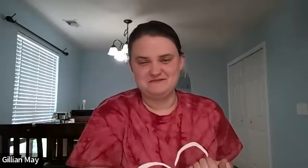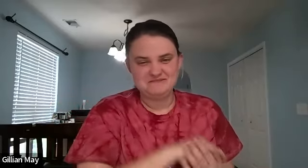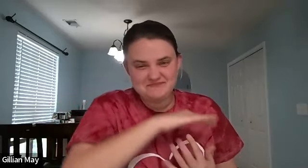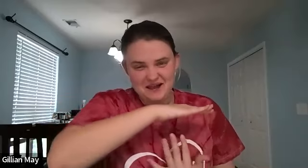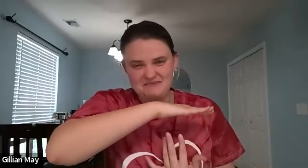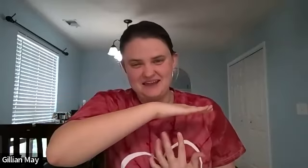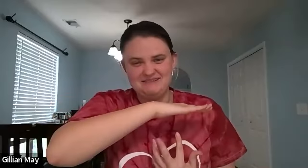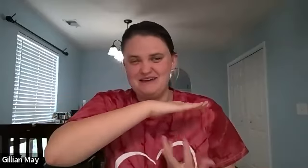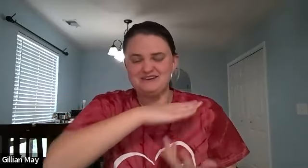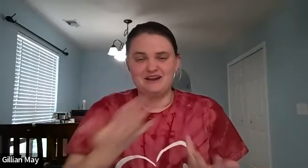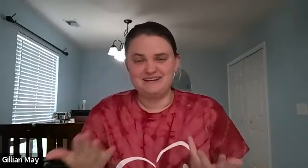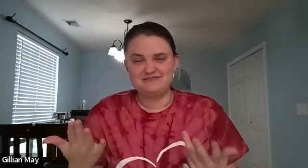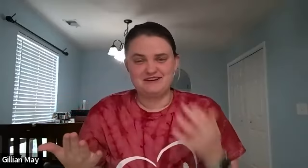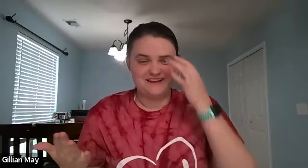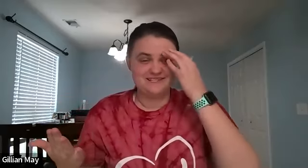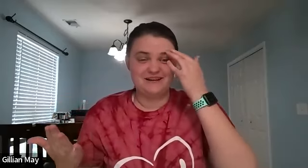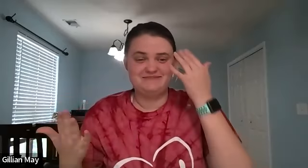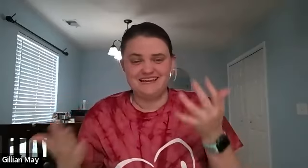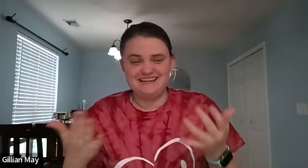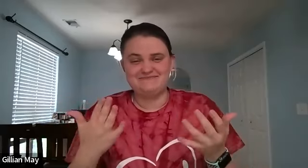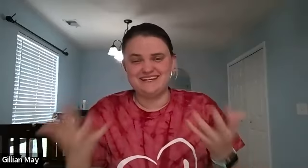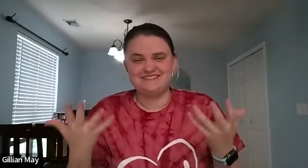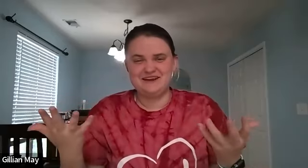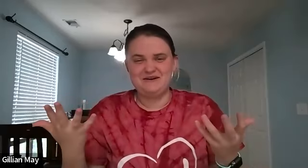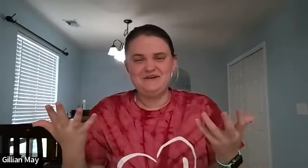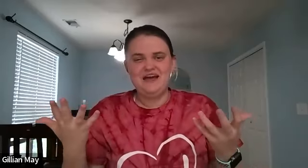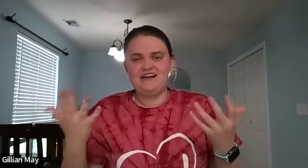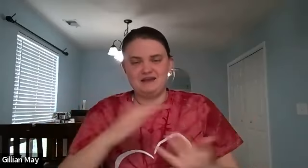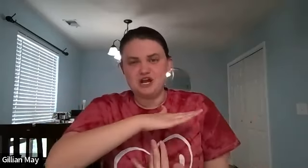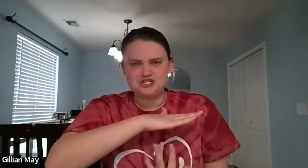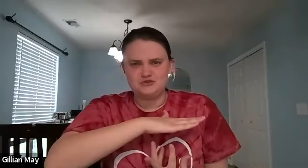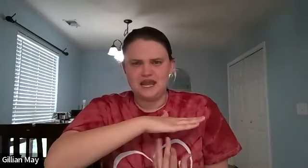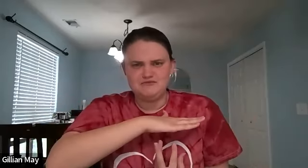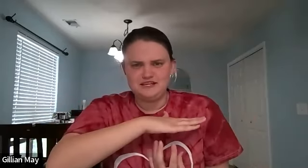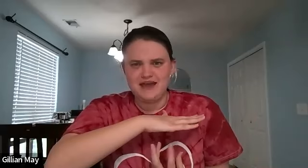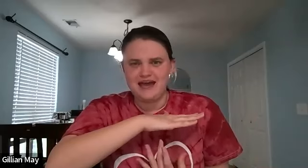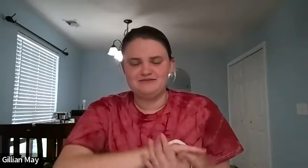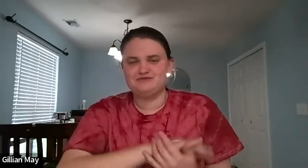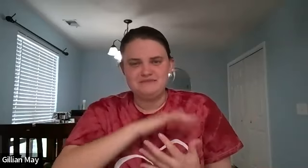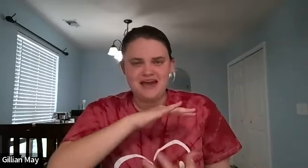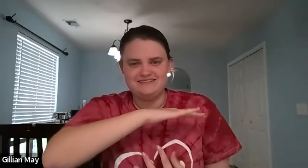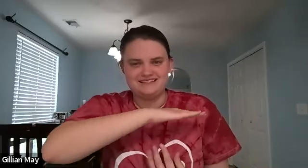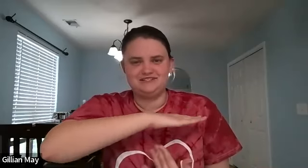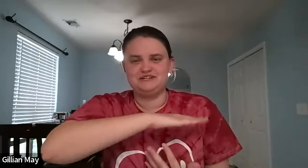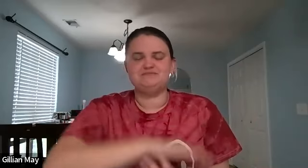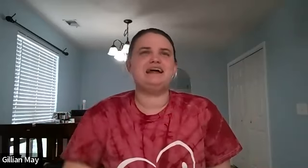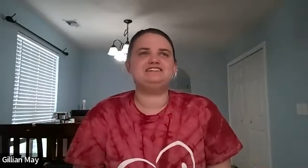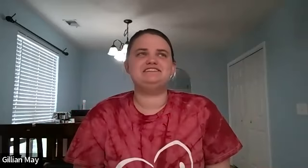one. I try to keep a straight face when I'm saying it because, you know, like I'm trying to show like I'm really mad. I was really mad in that situation, but I just sit there